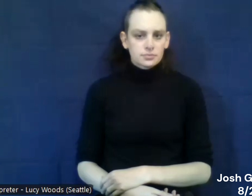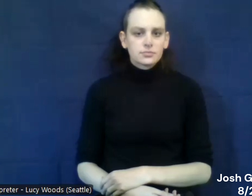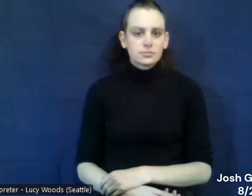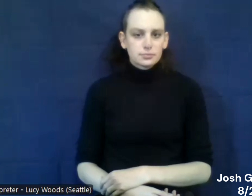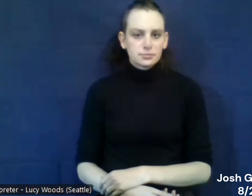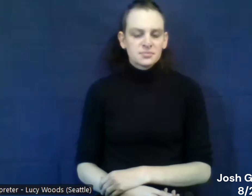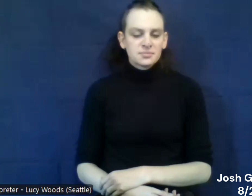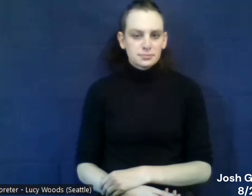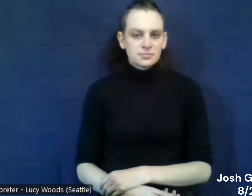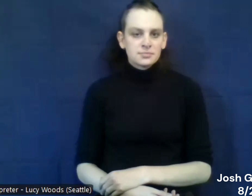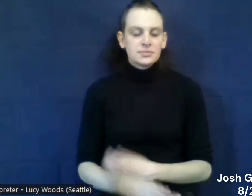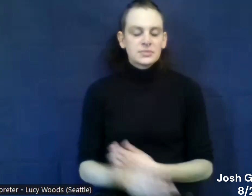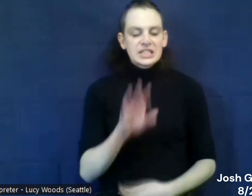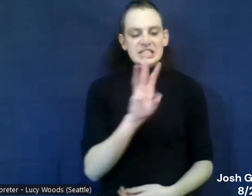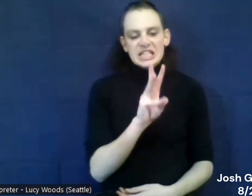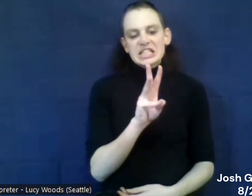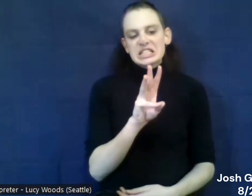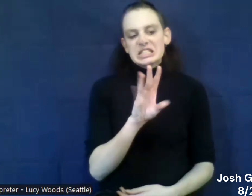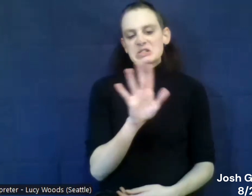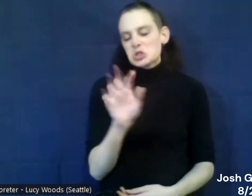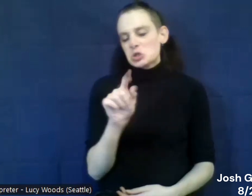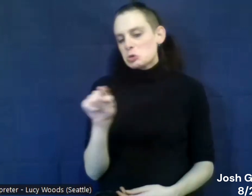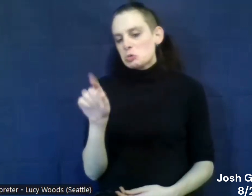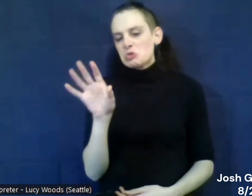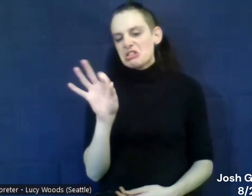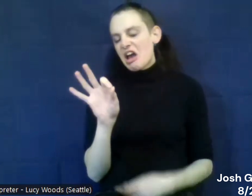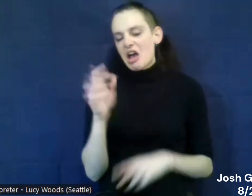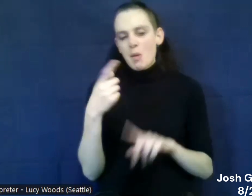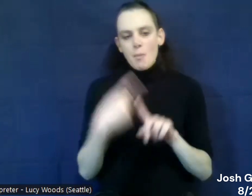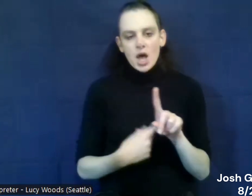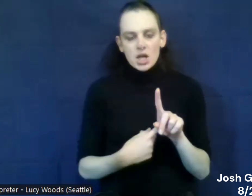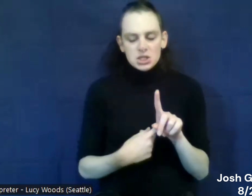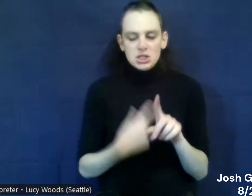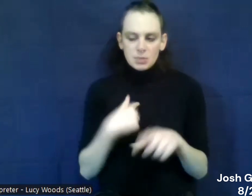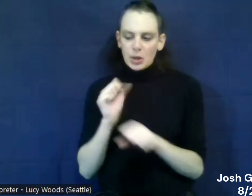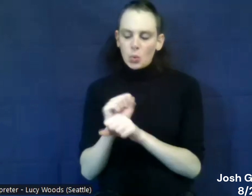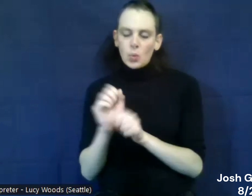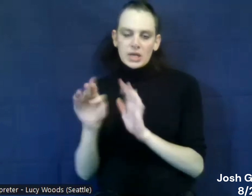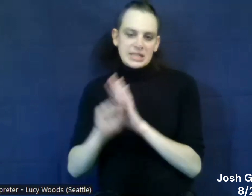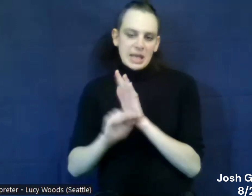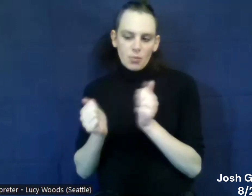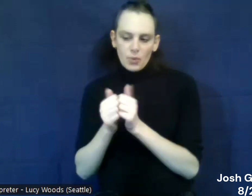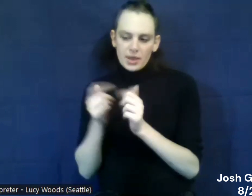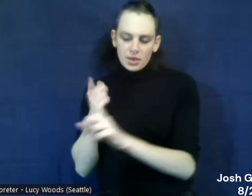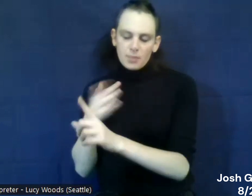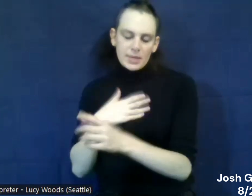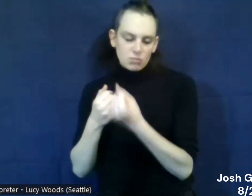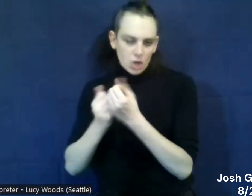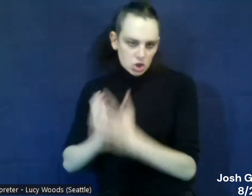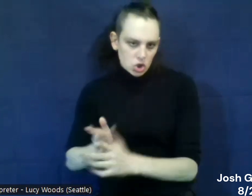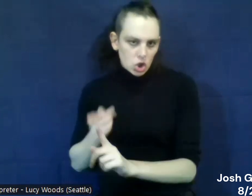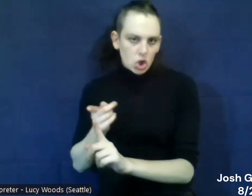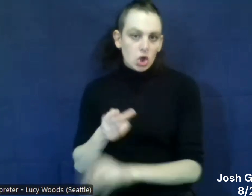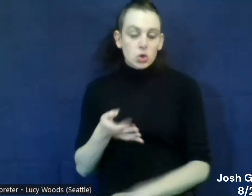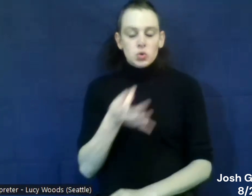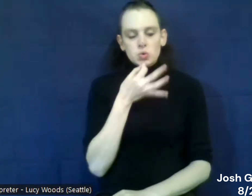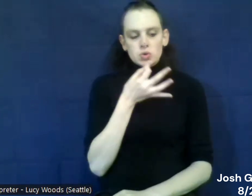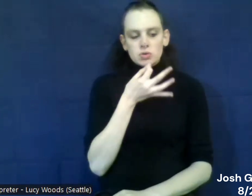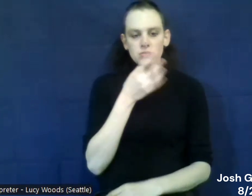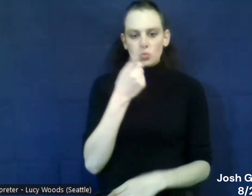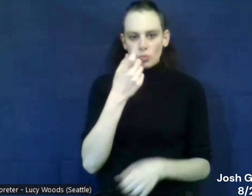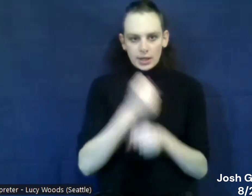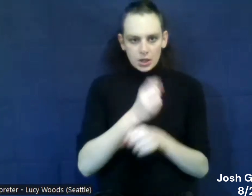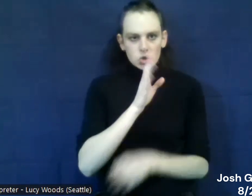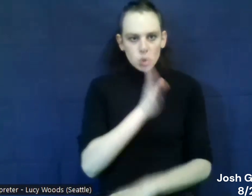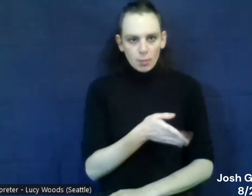after about 6 to 9 months, I had worked the steps with my sponsor, and I was coming up on about a year, and I decided